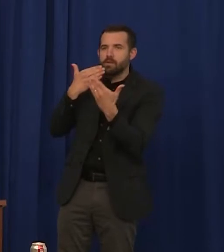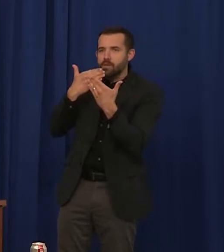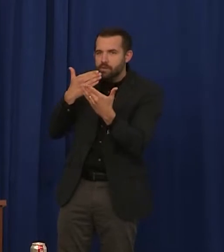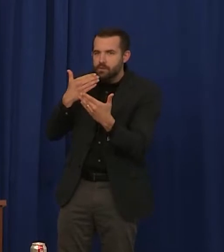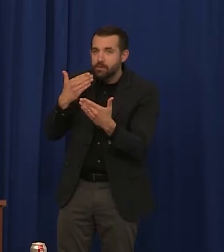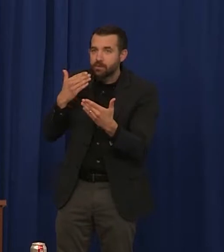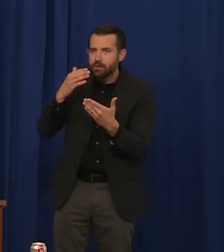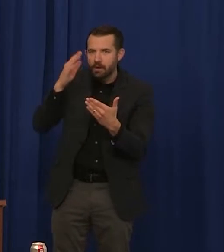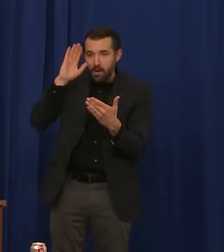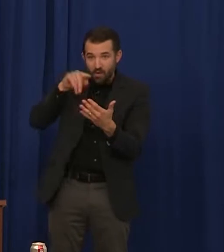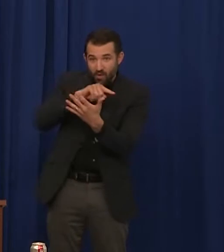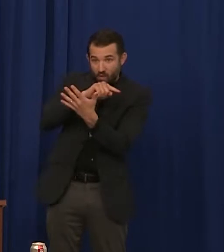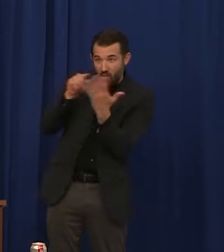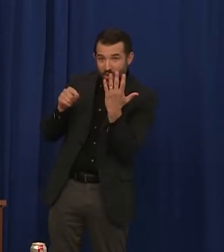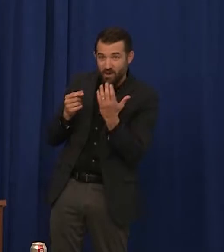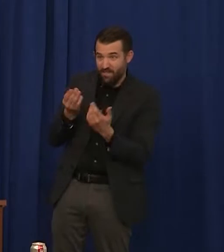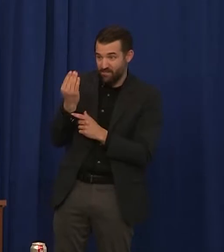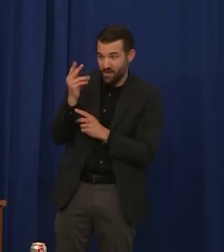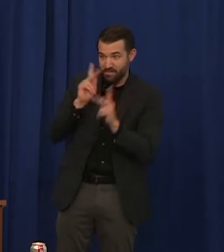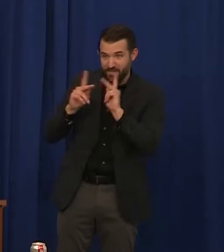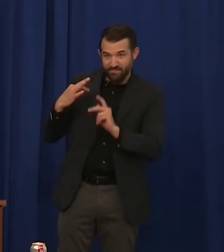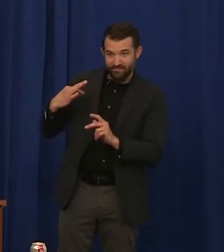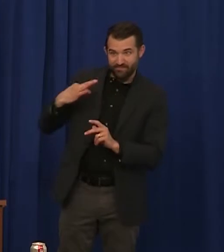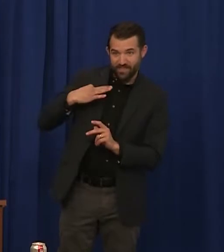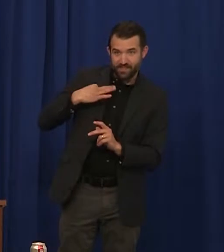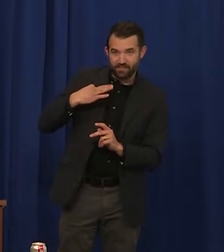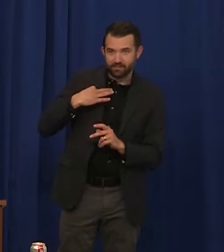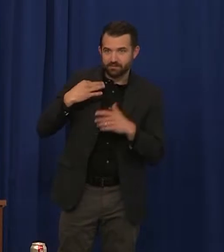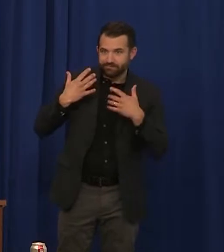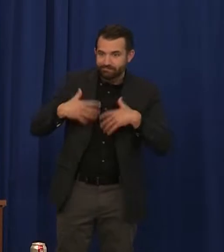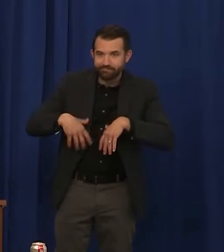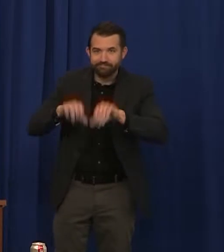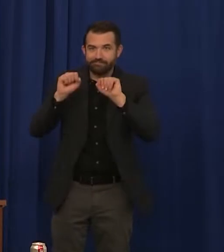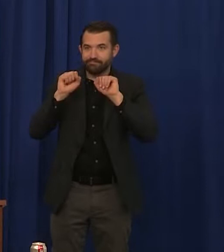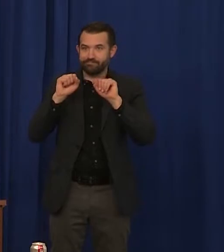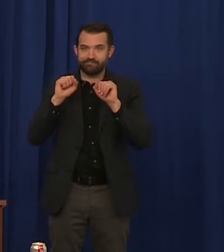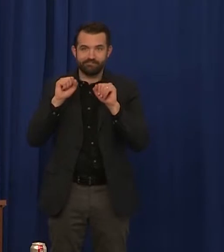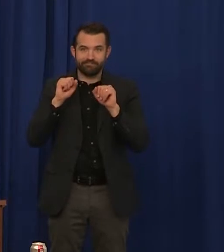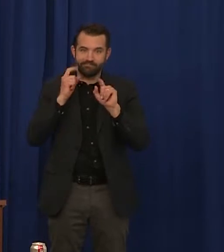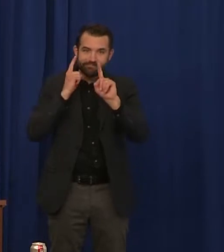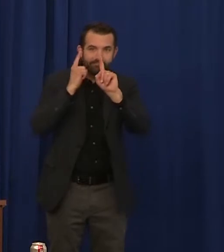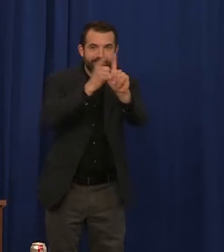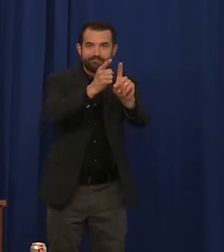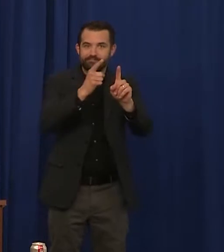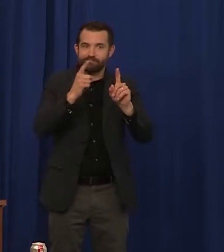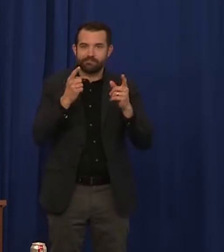those 14 individuals who have undertaken this mission to deploy across